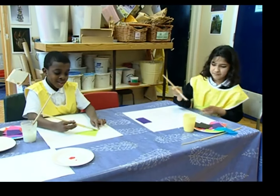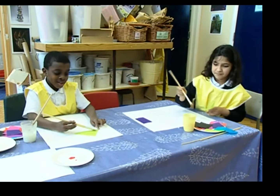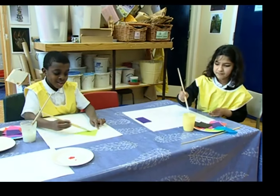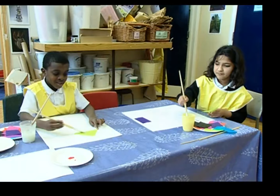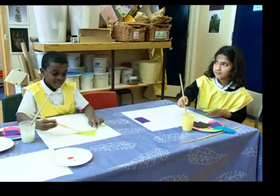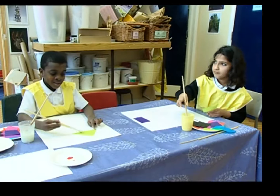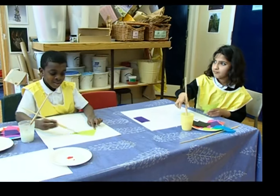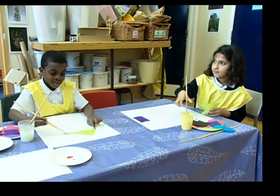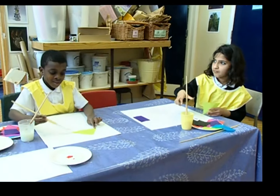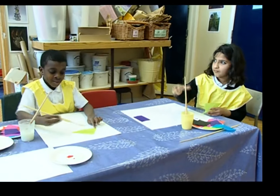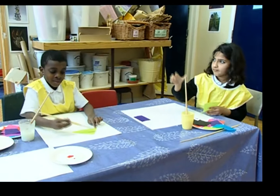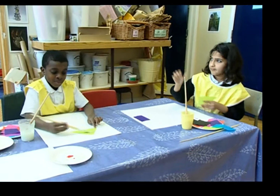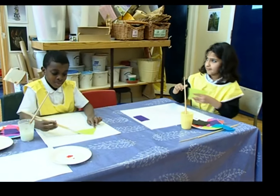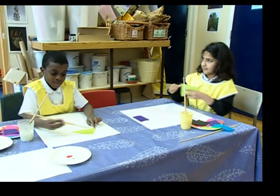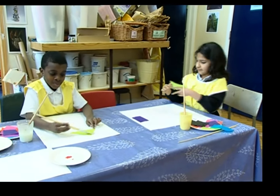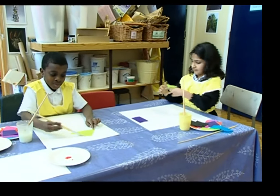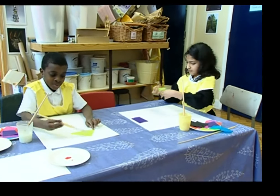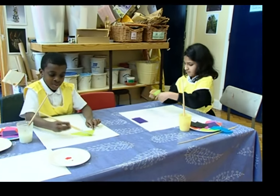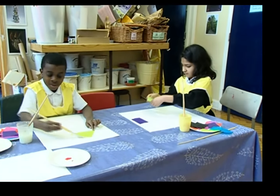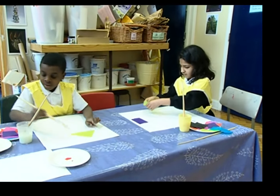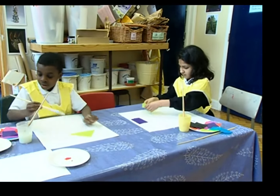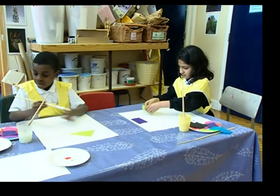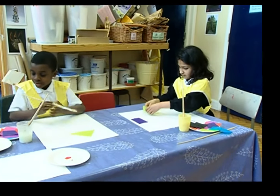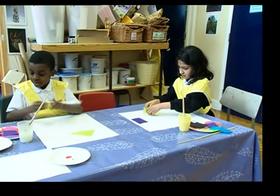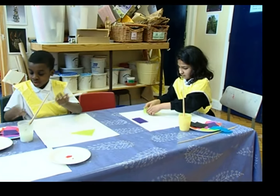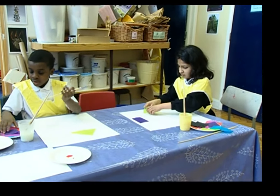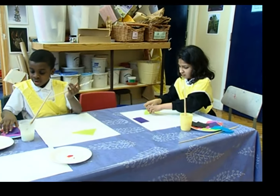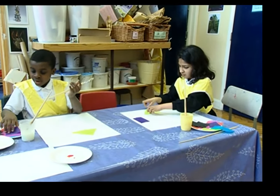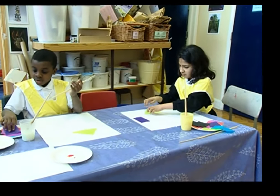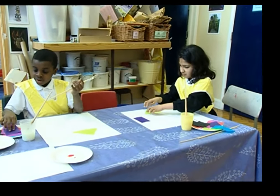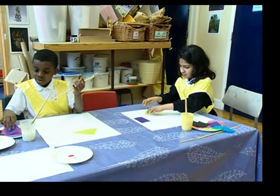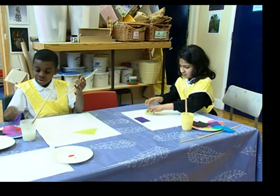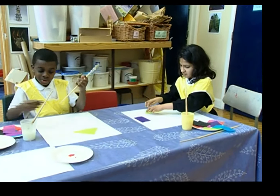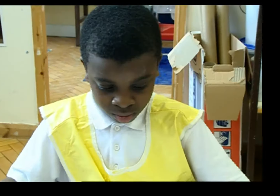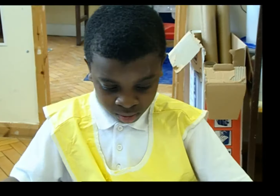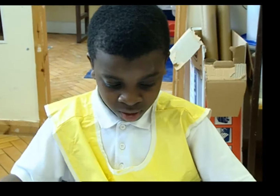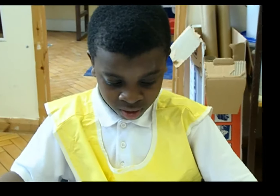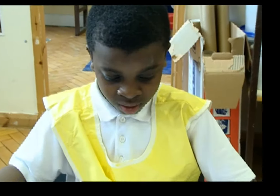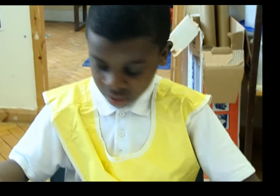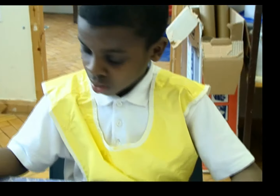They're taking some coloured shapes and sticking them onto a sheet of paper with some glue.